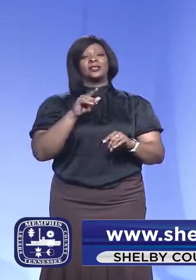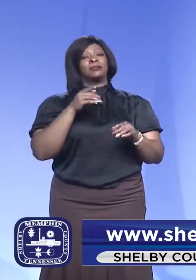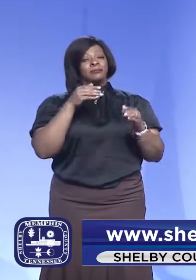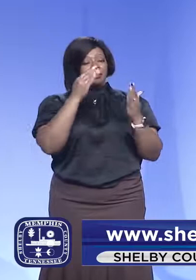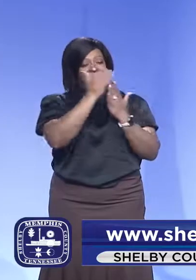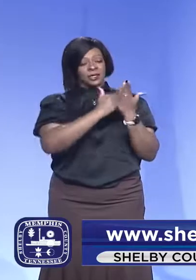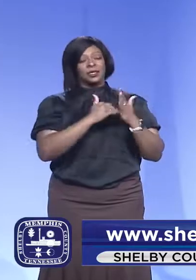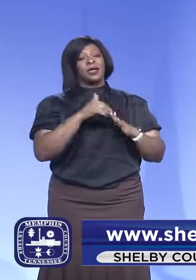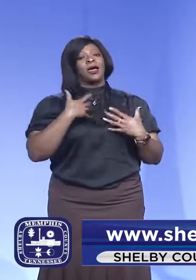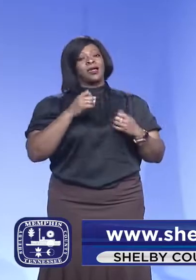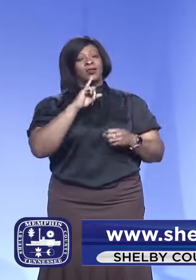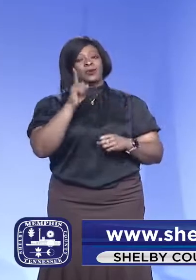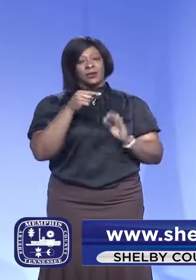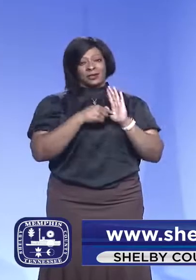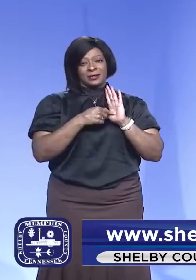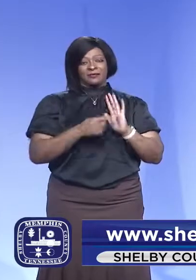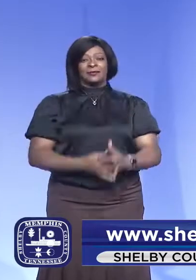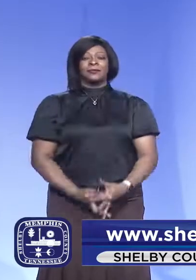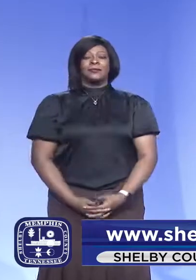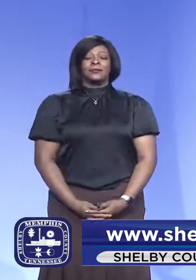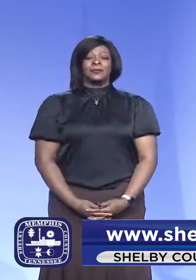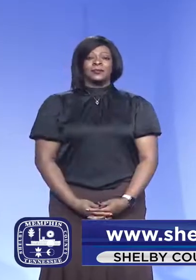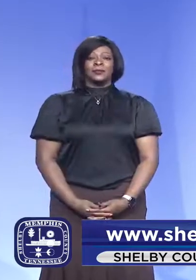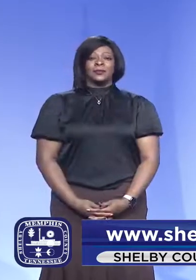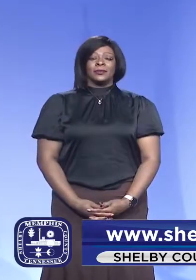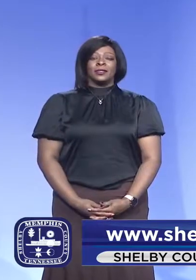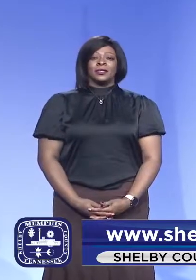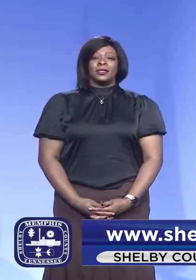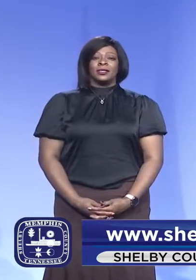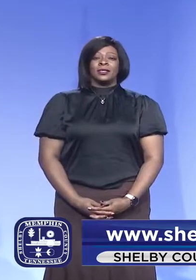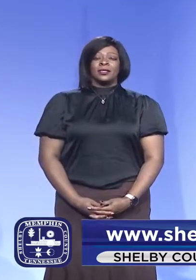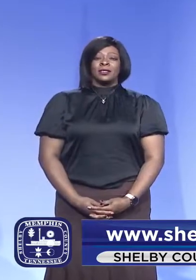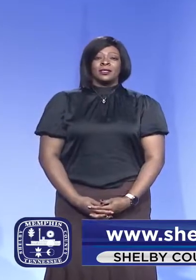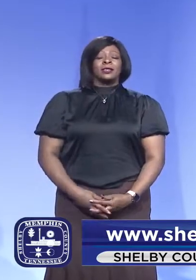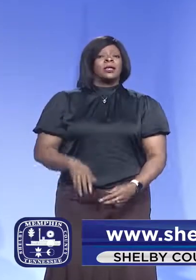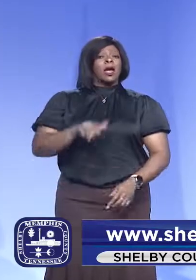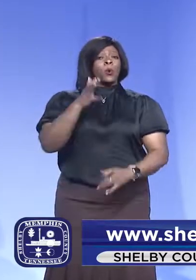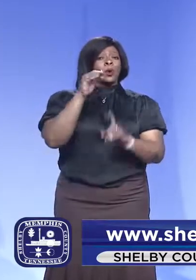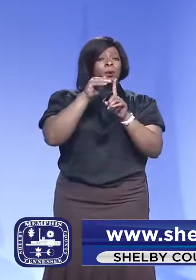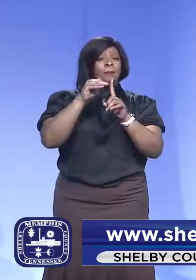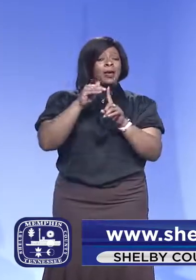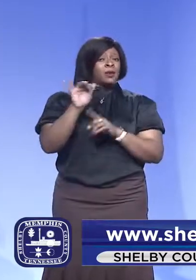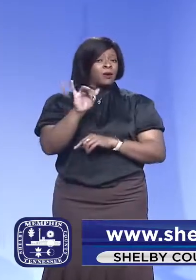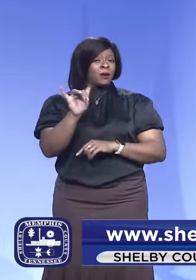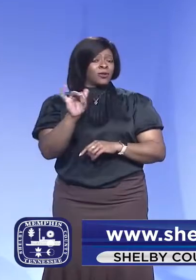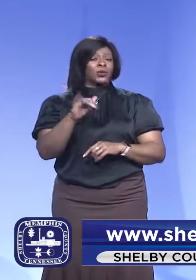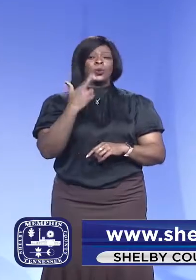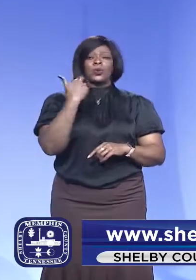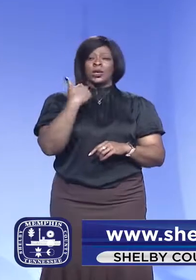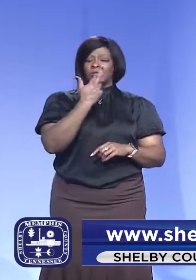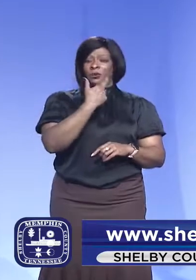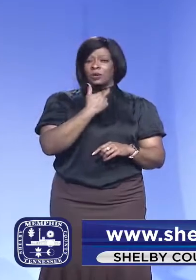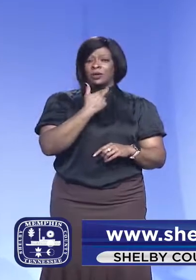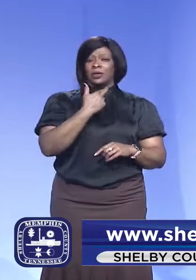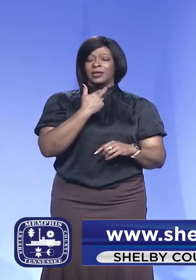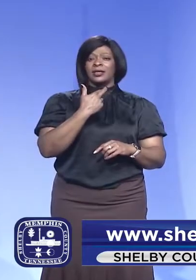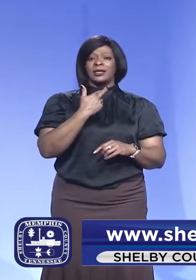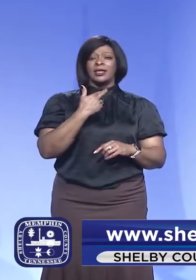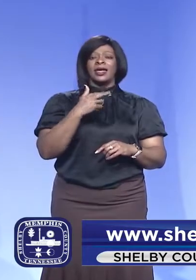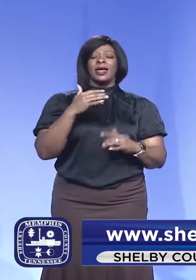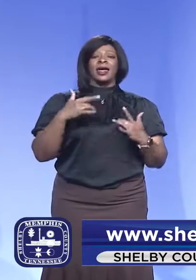health directive. The other thing that I want to remind also restaurants,